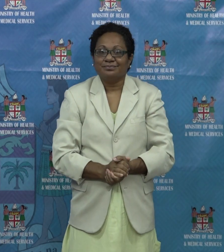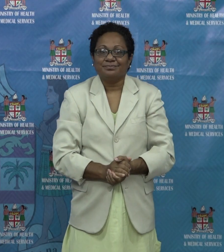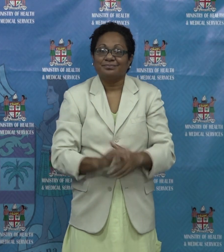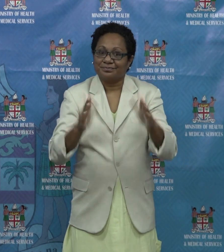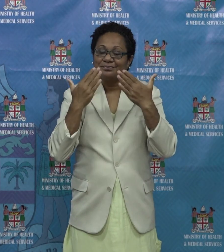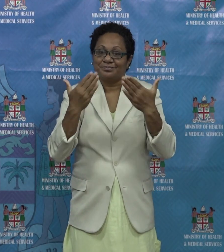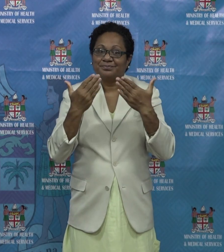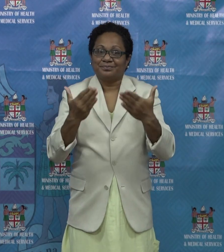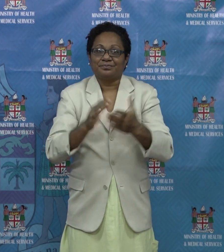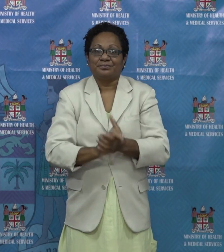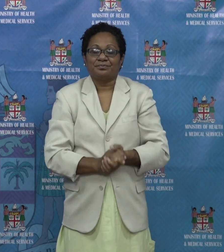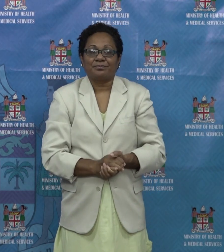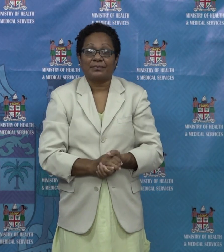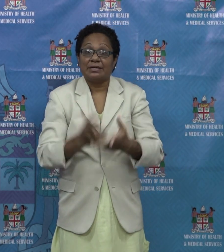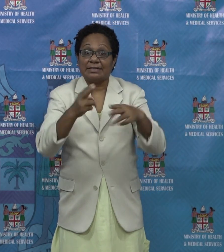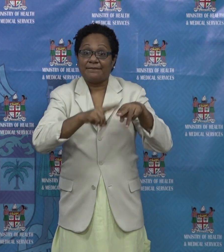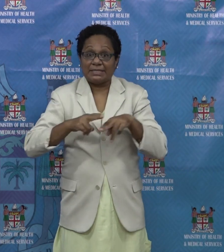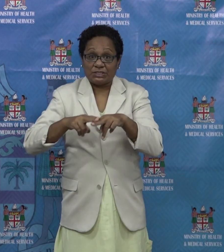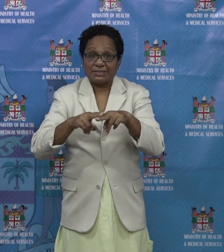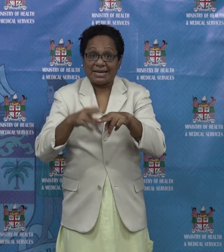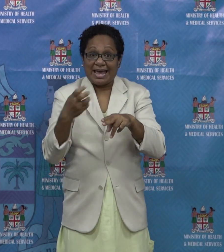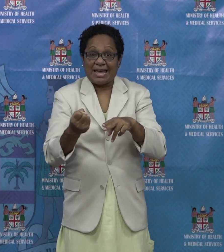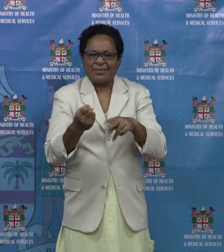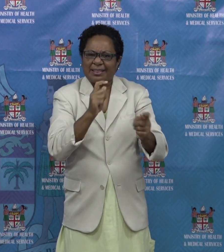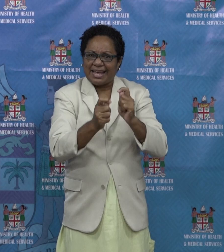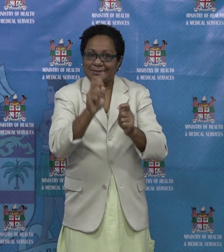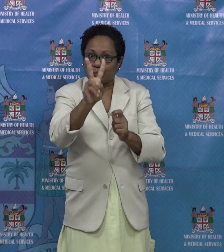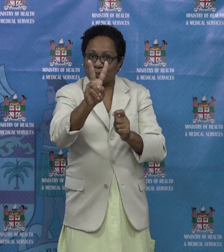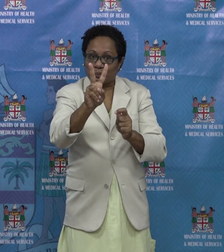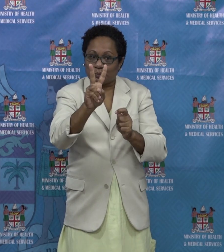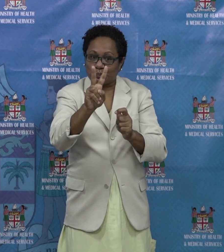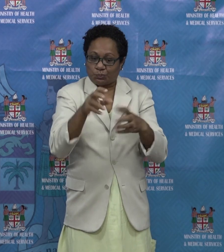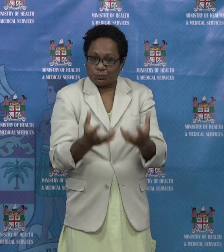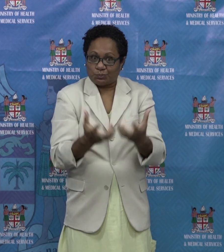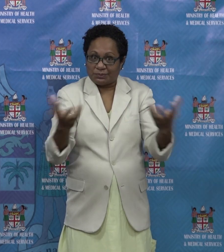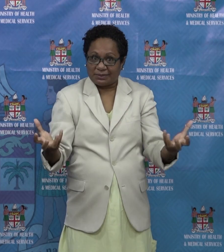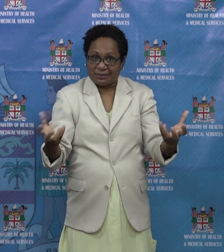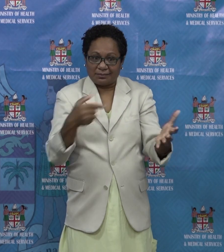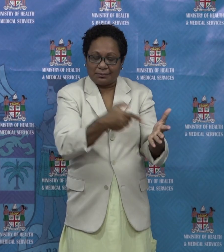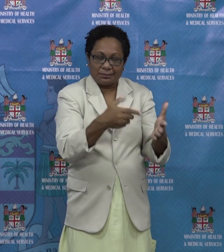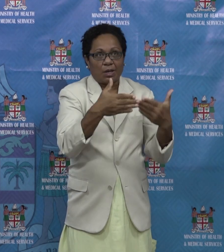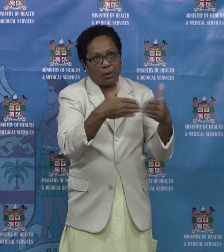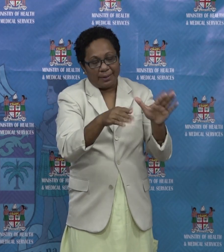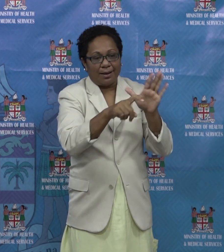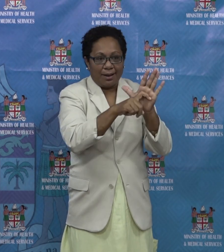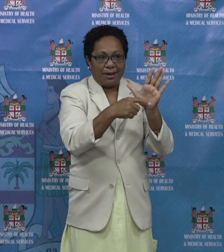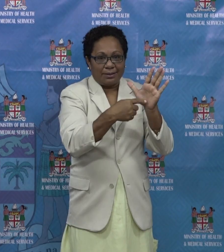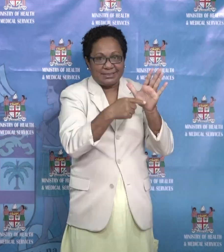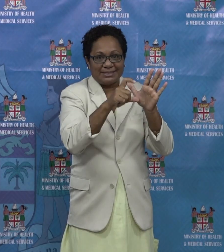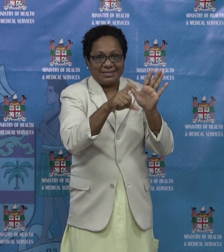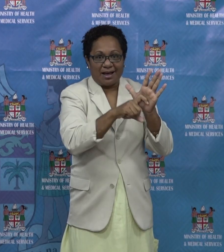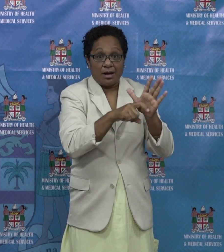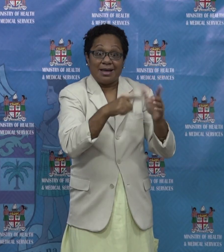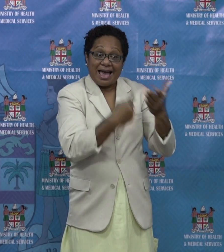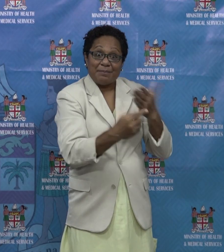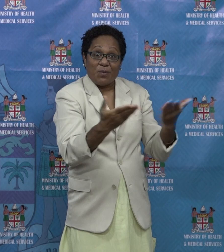Thank you. So in Fiji, we do two different types of tests. One is the open RT-PCR, which happens at Fiji